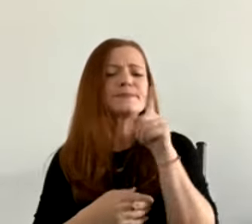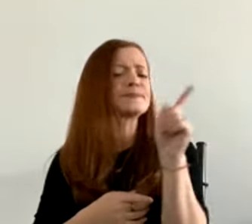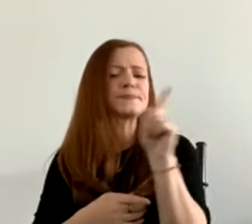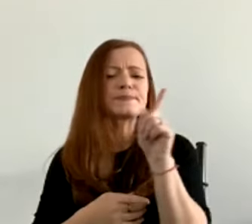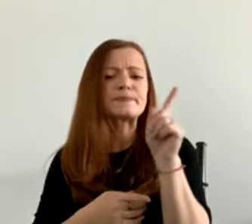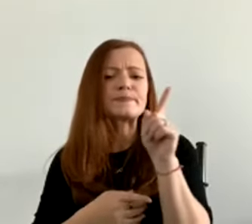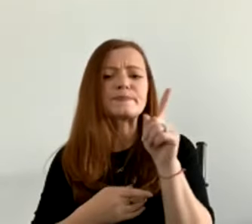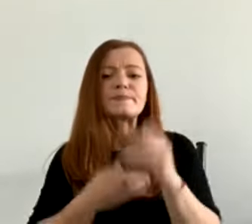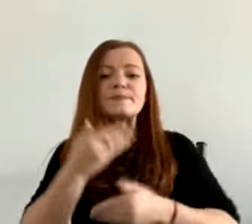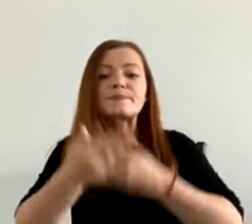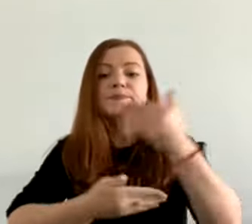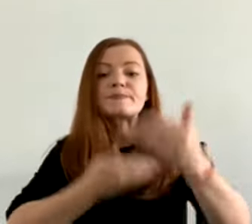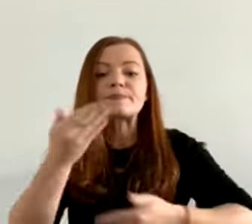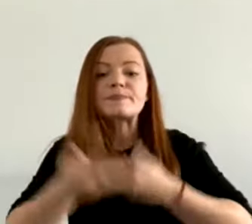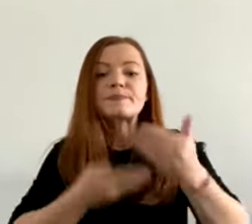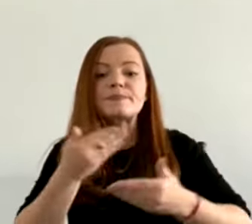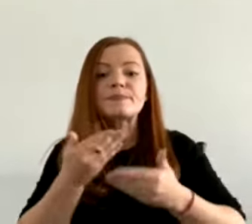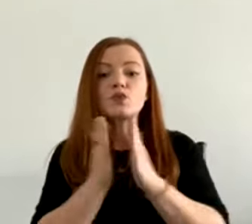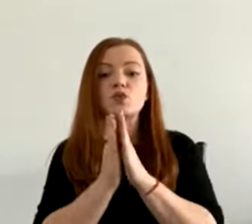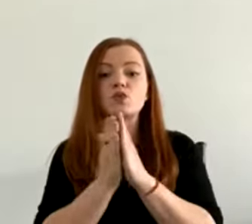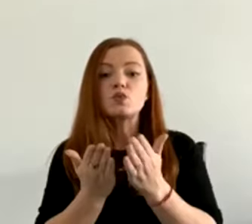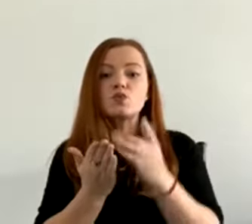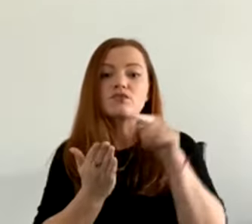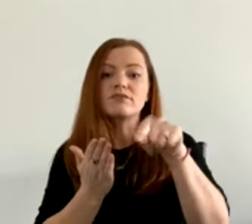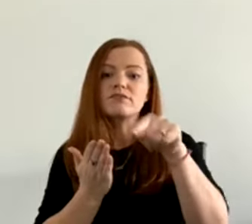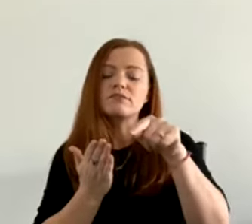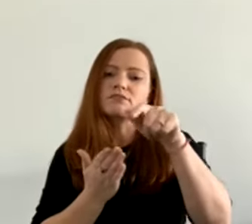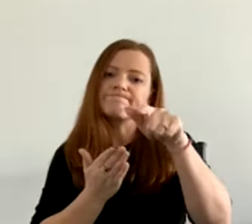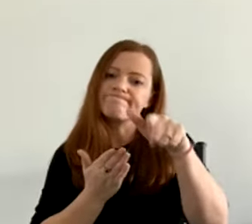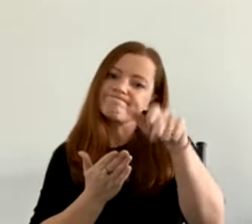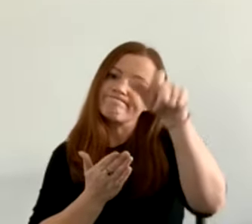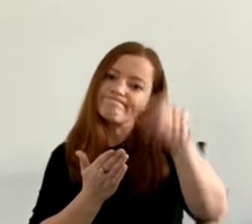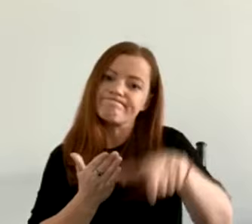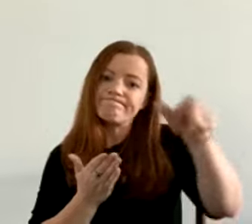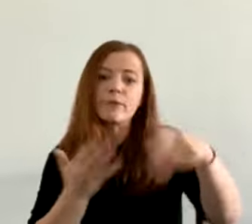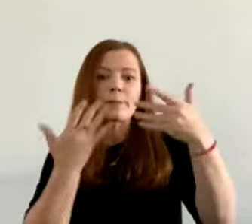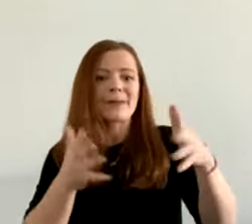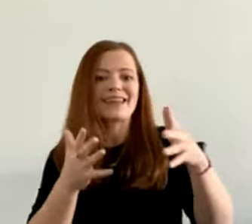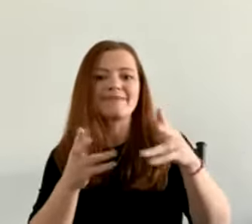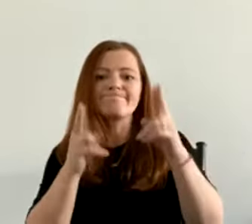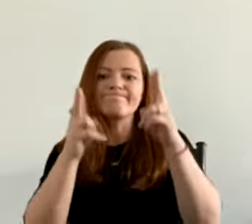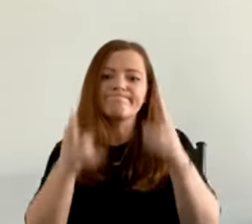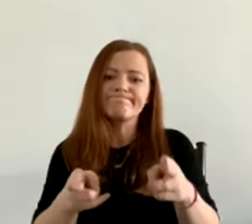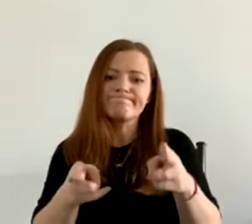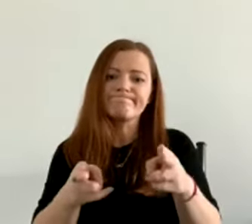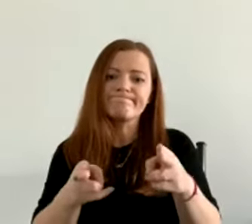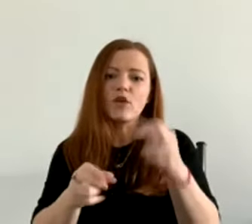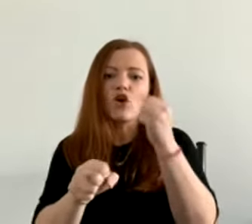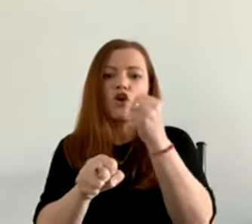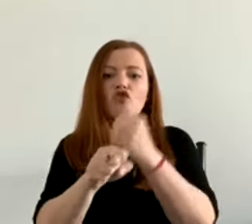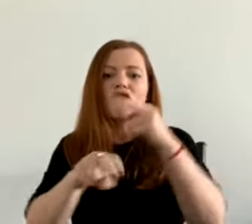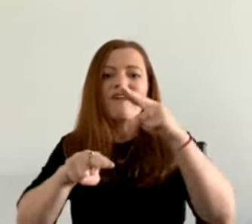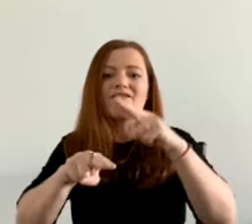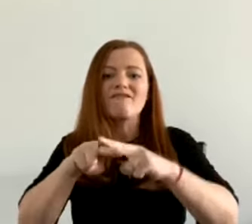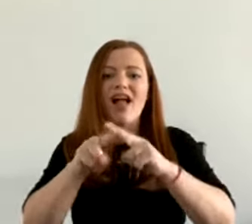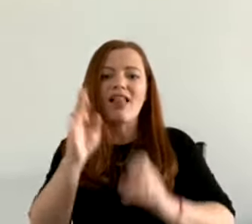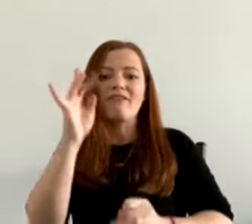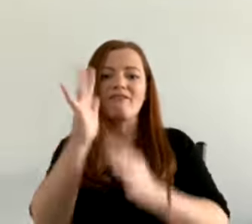of people who lost their lives and in the Grenfell tragedy.